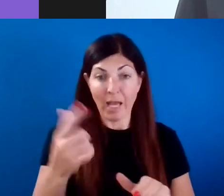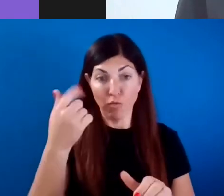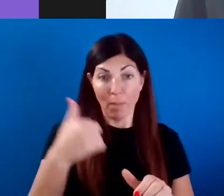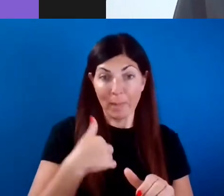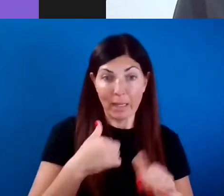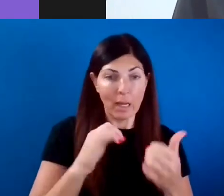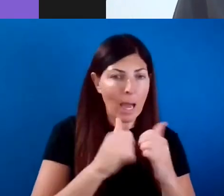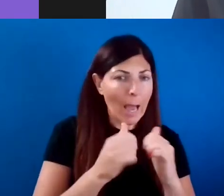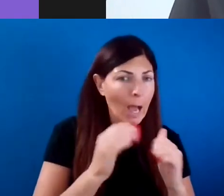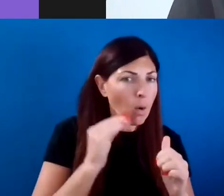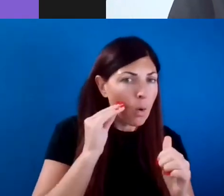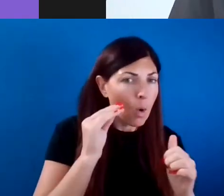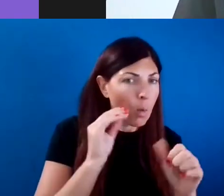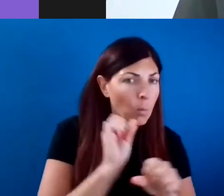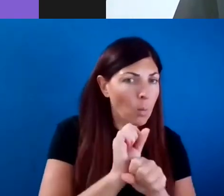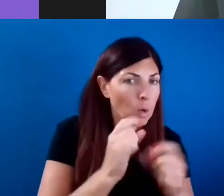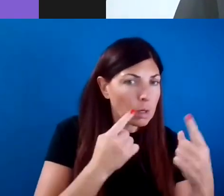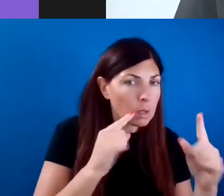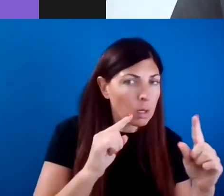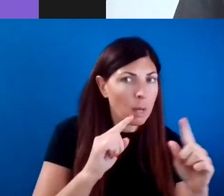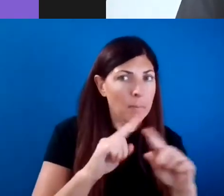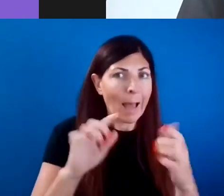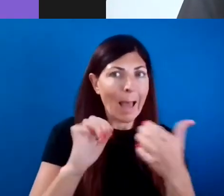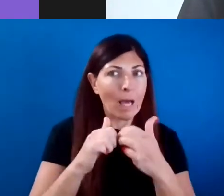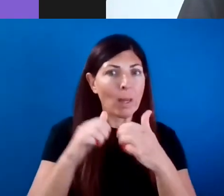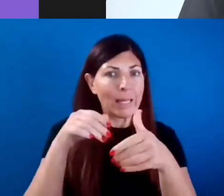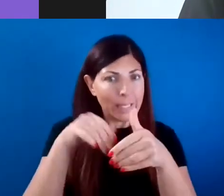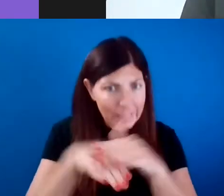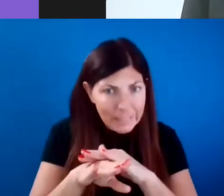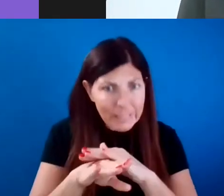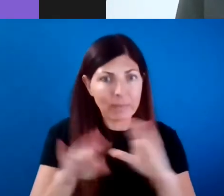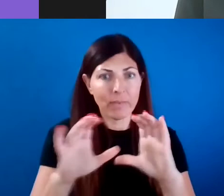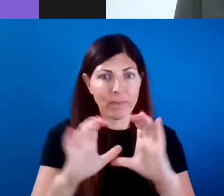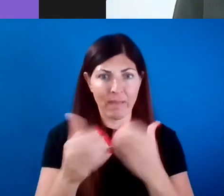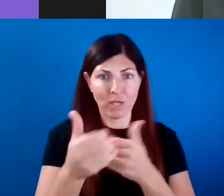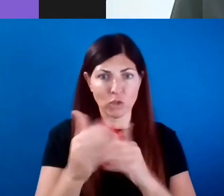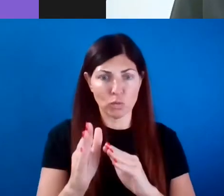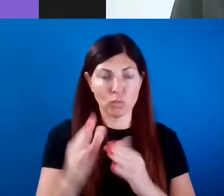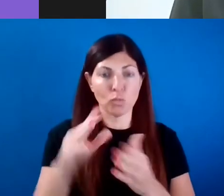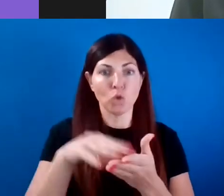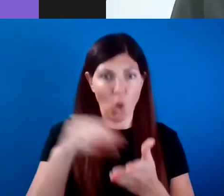but also how do I get in the classroom to learn the thing to do my homework.